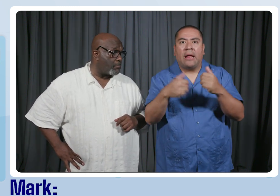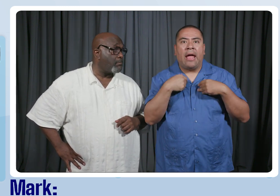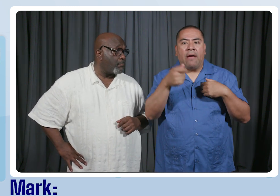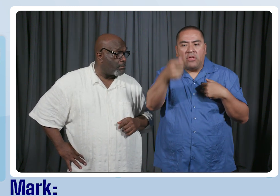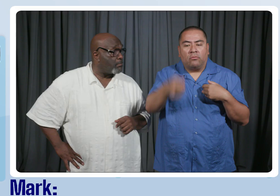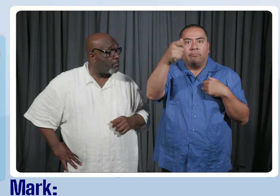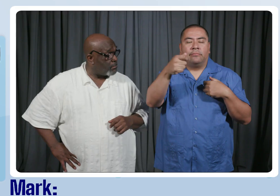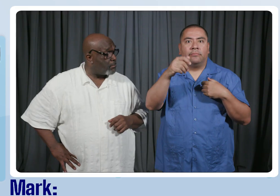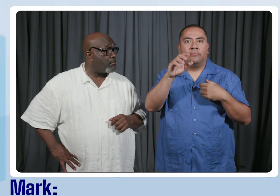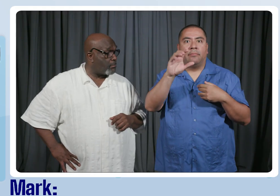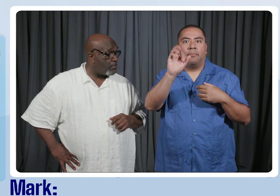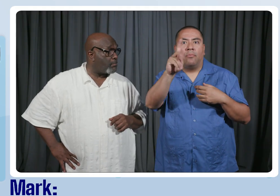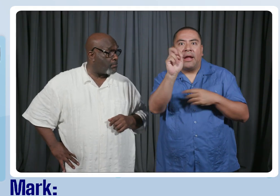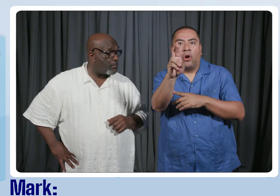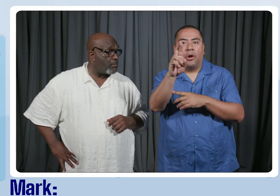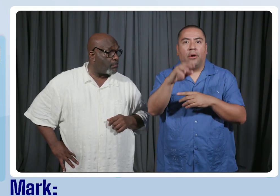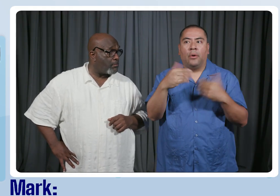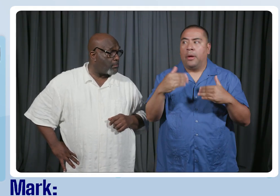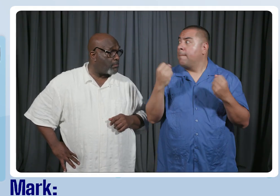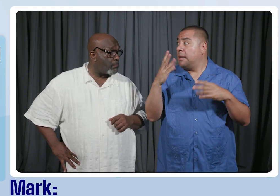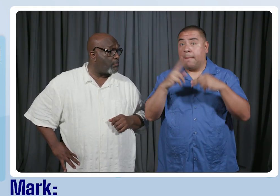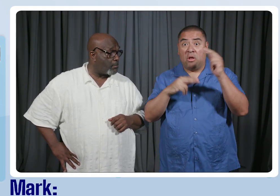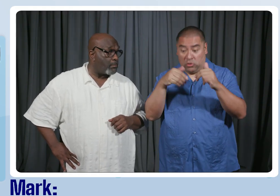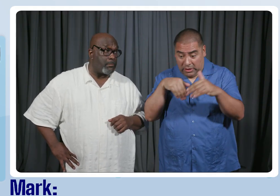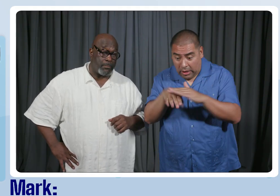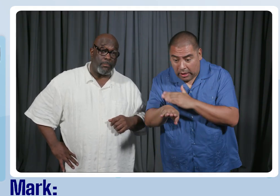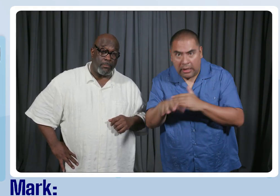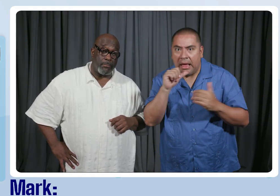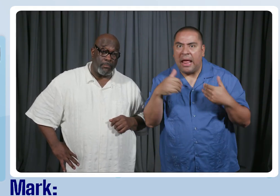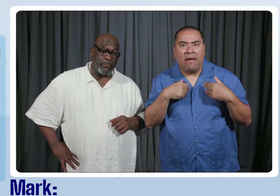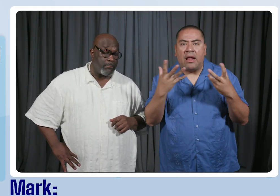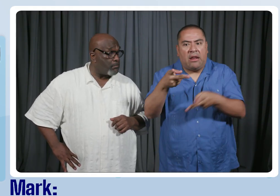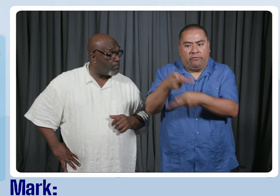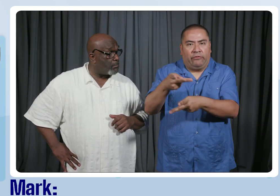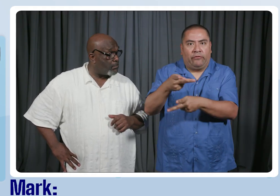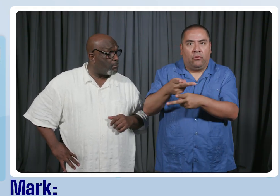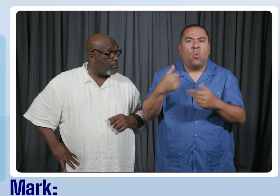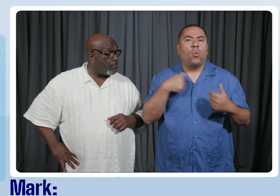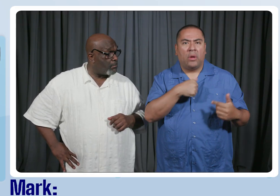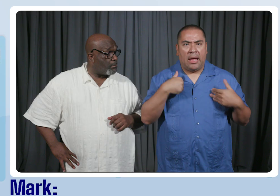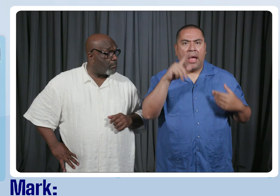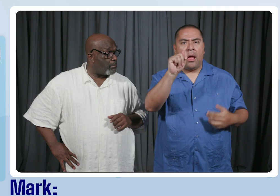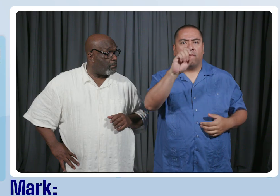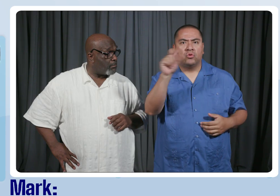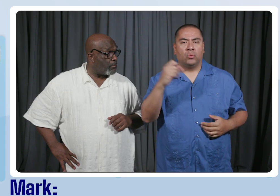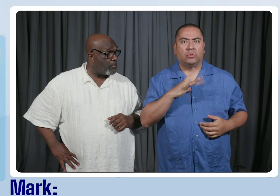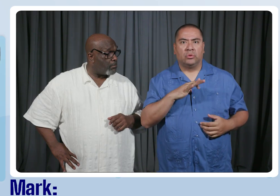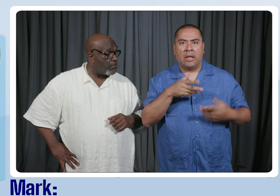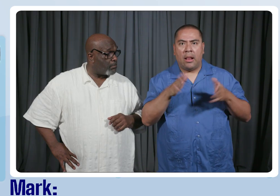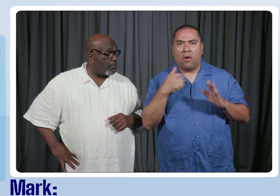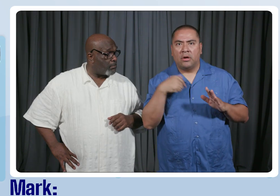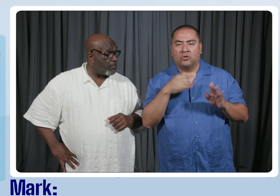instances where some of the buildings we go into, a lot of the buildings we go into, don't have a lot of upkeep. We do have tools that allow us to look through walls a little